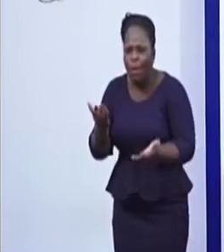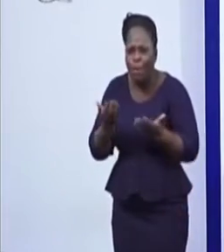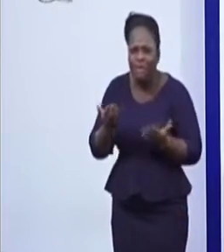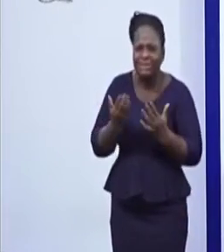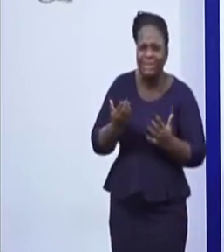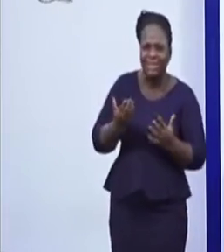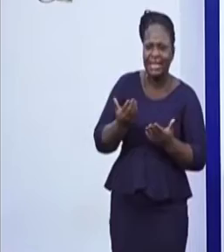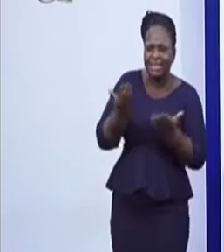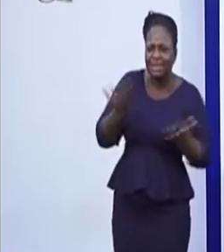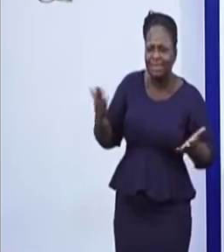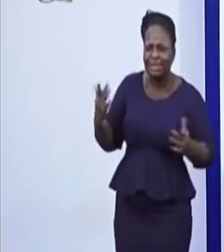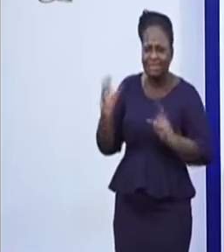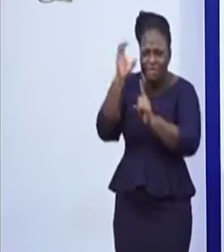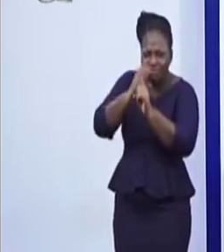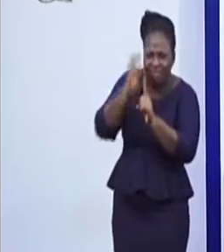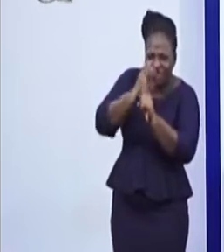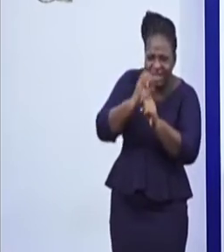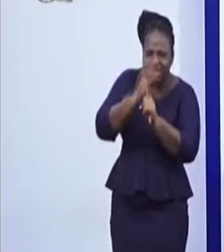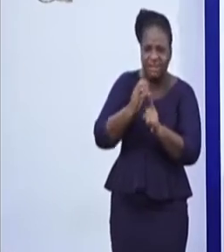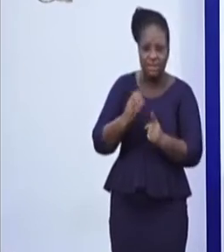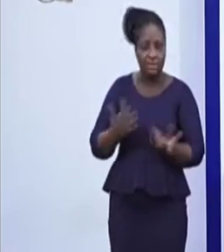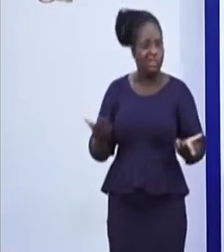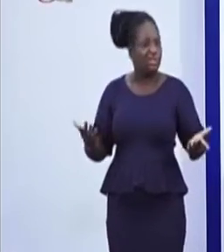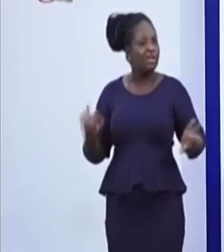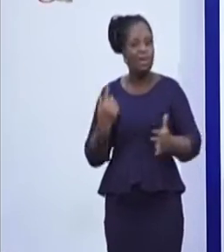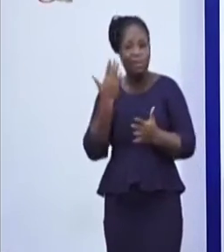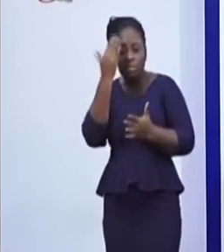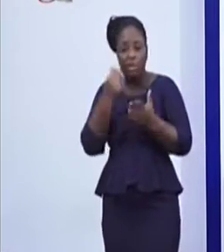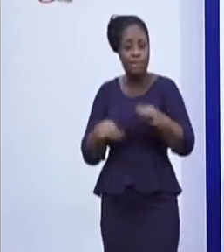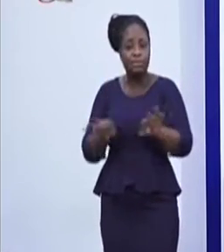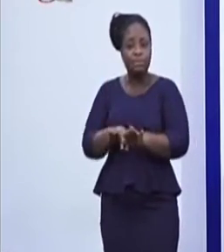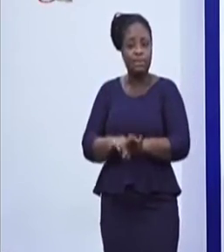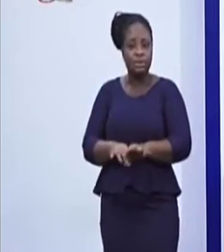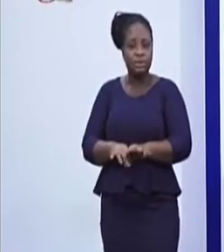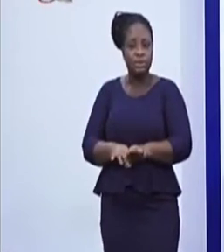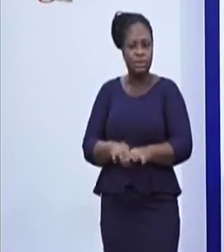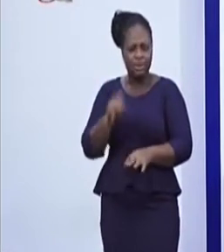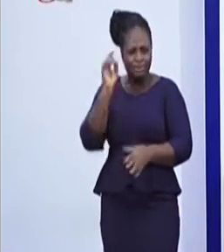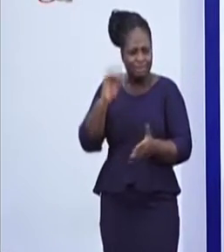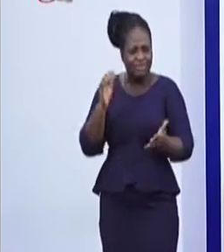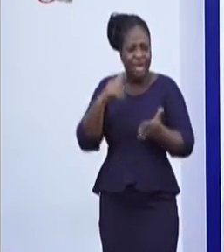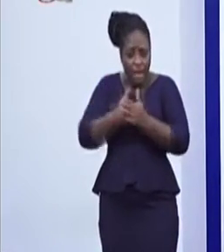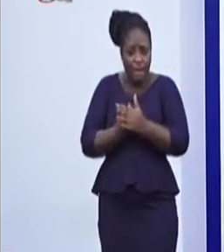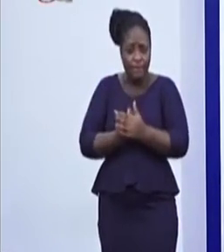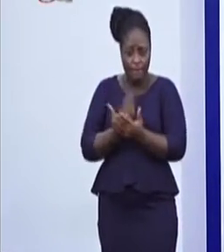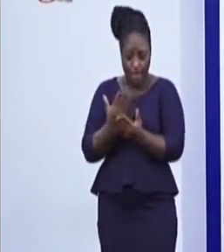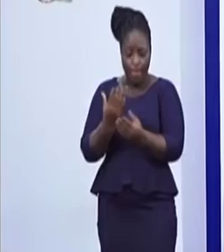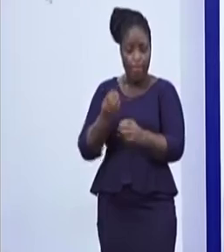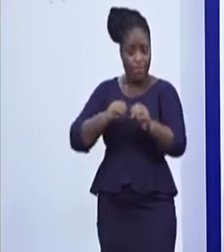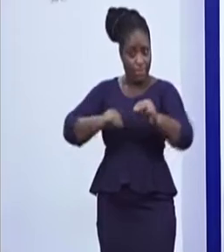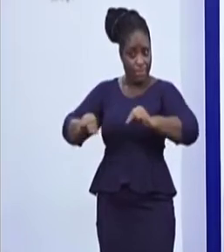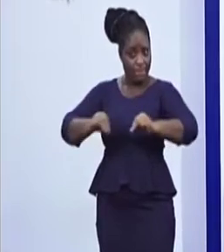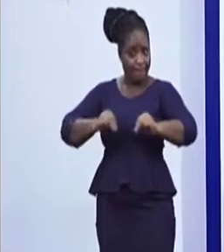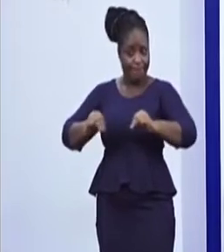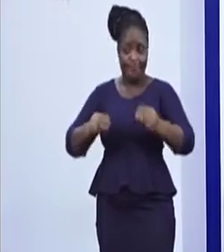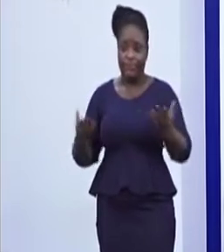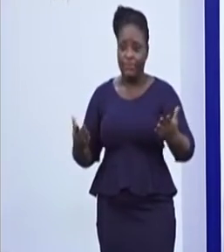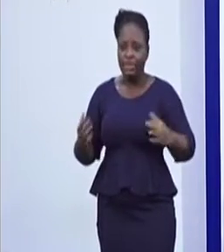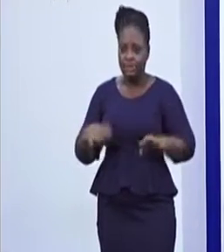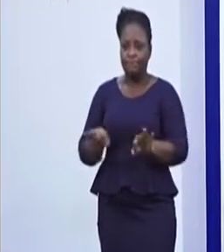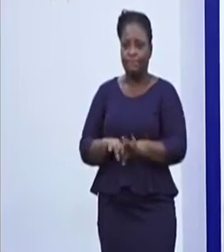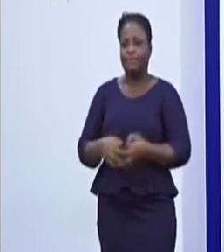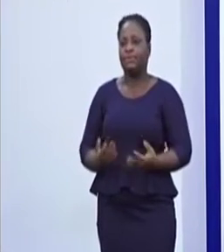index case, and tracing them. Why is that so important? It is here. We need to look at how we can manage it. It's very